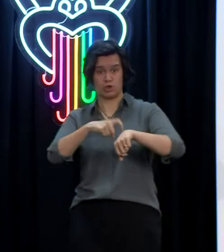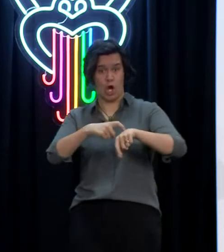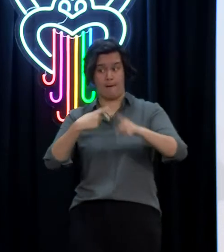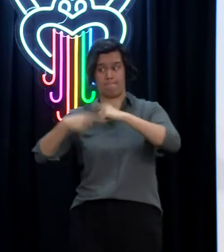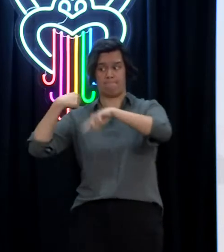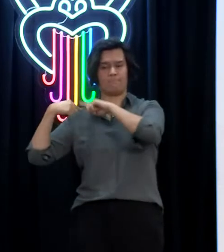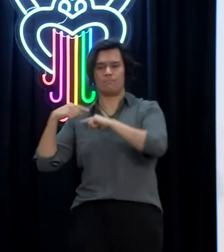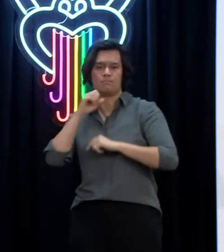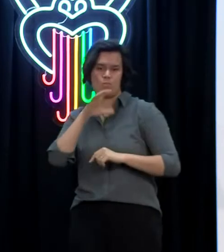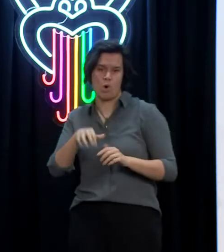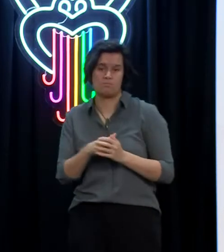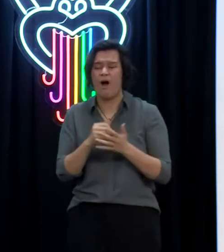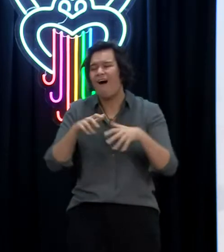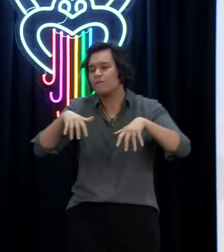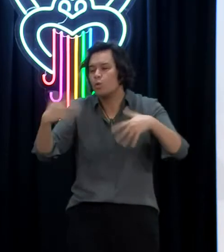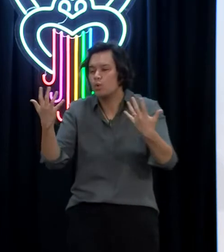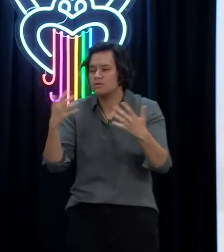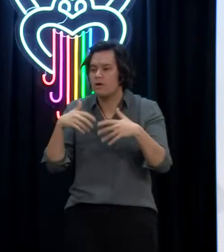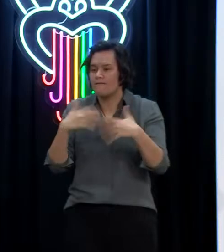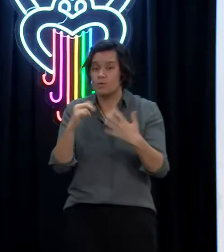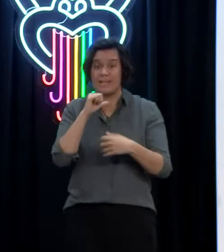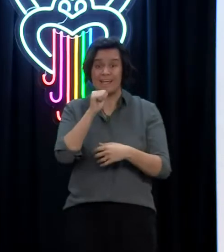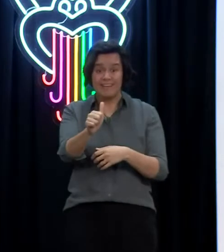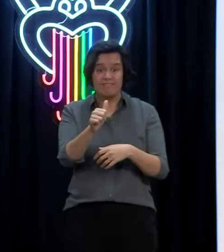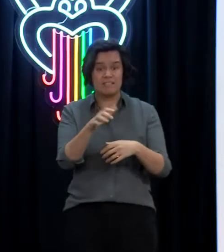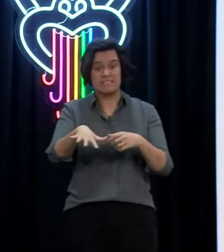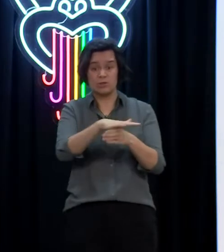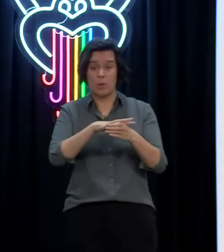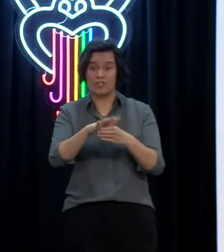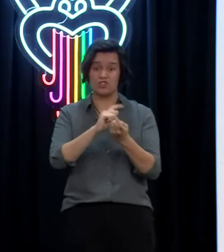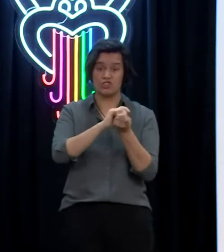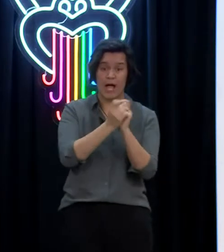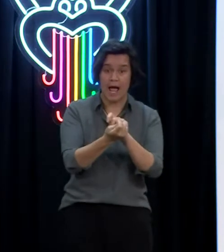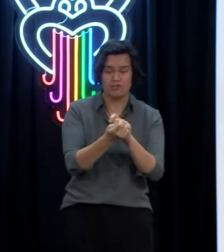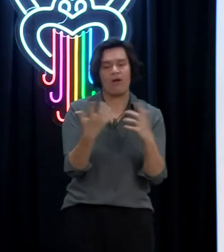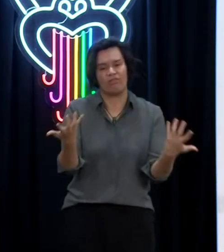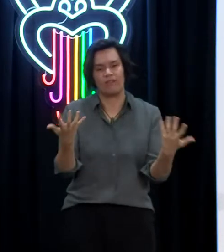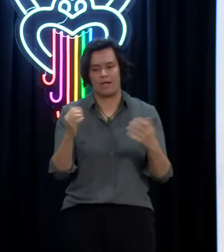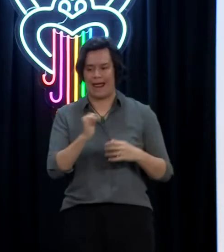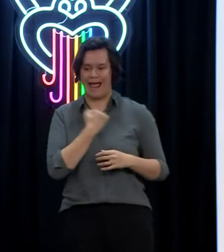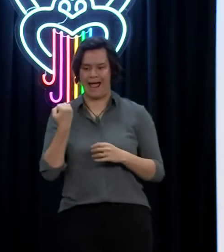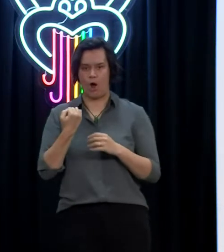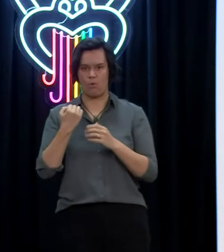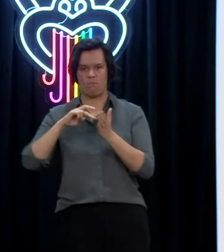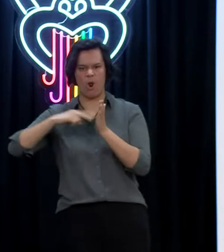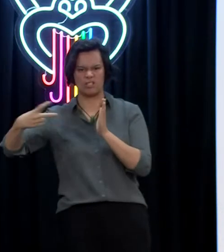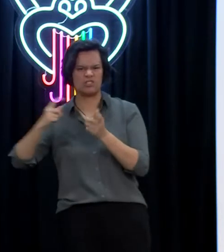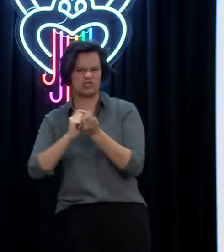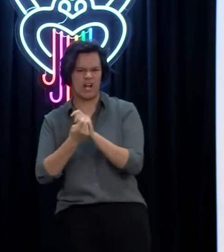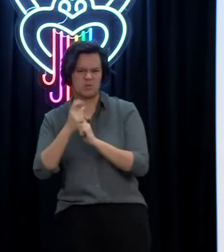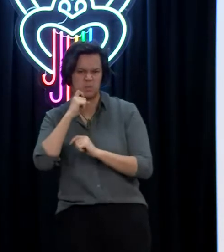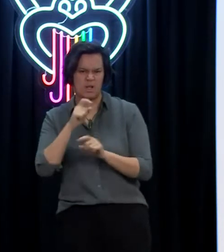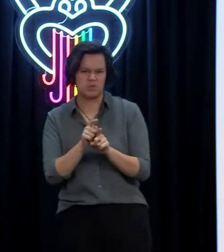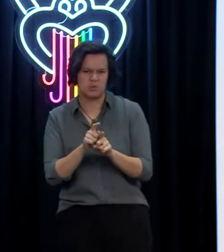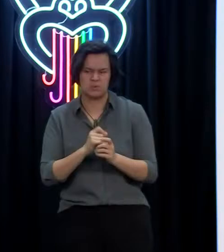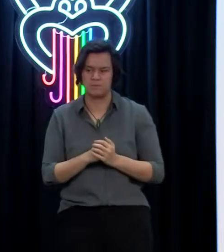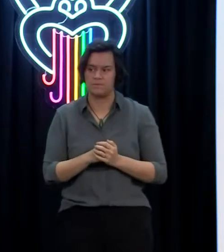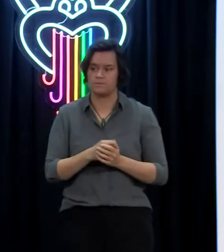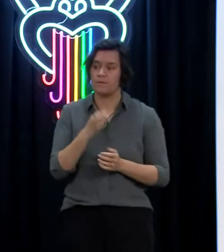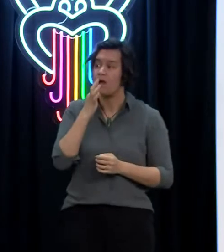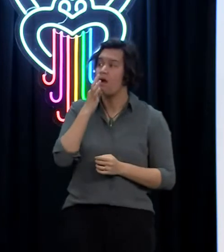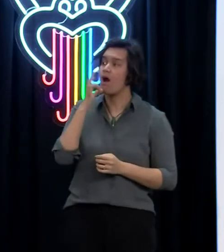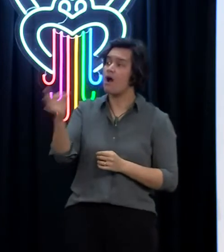COVID, we'll always adapt and change our policies, but that wasn't one when we put it in place that had a great take-up. Joe? Can you give us a date